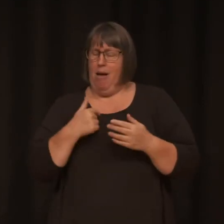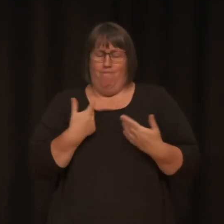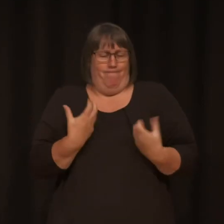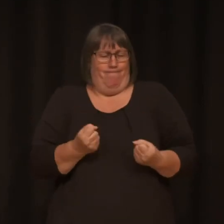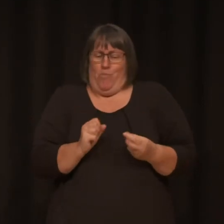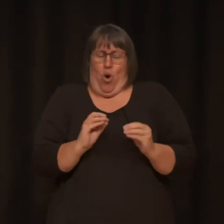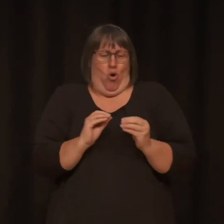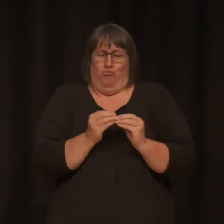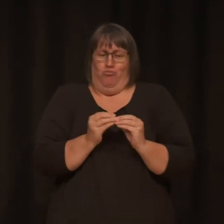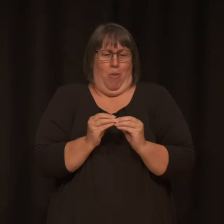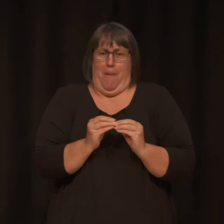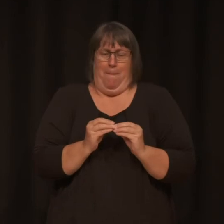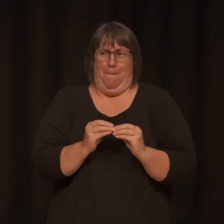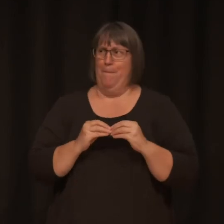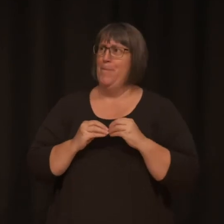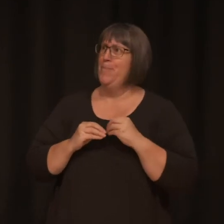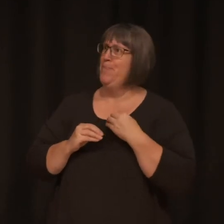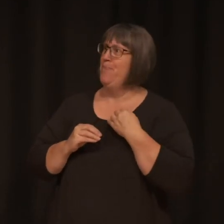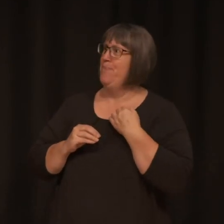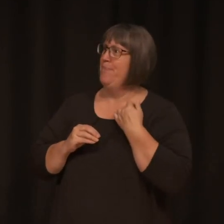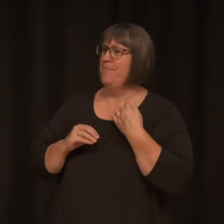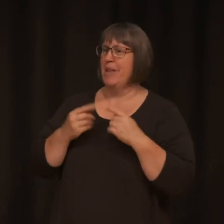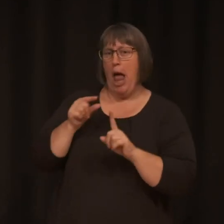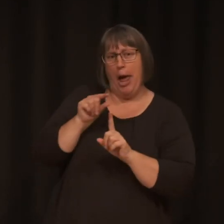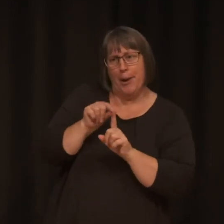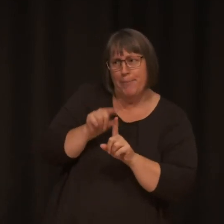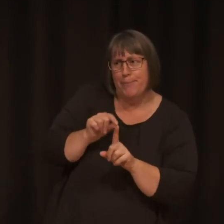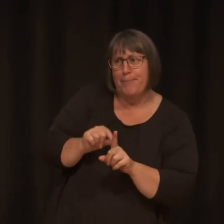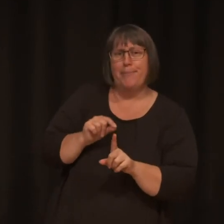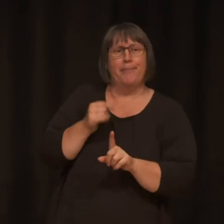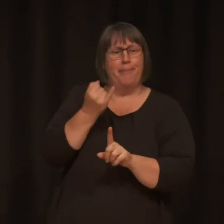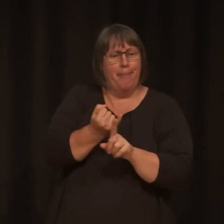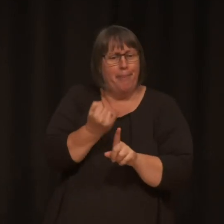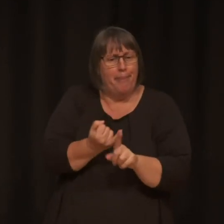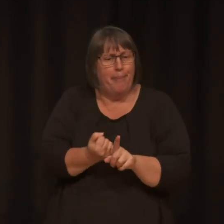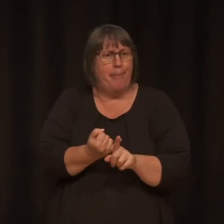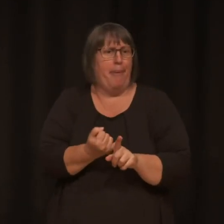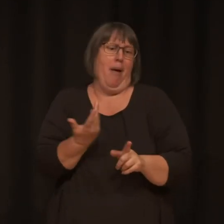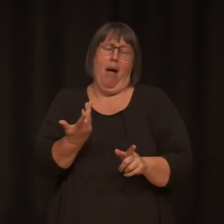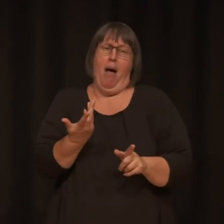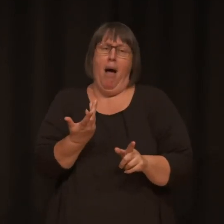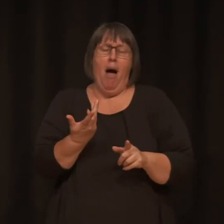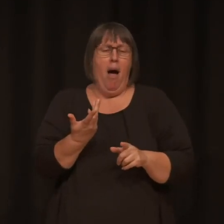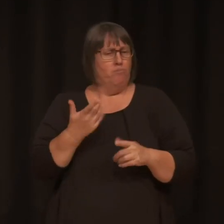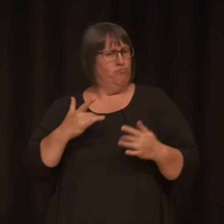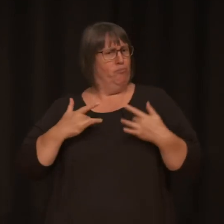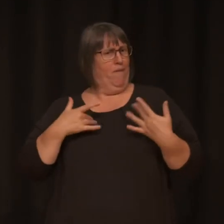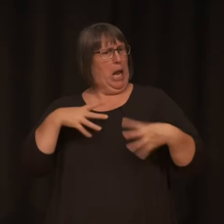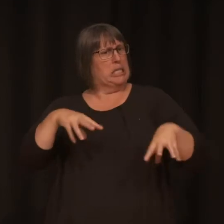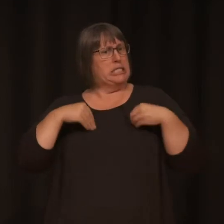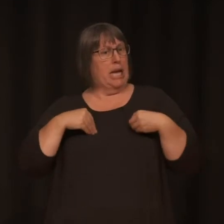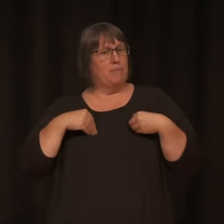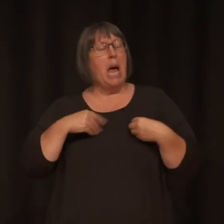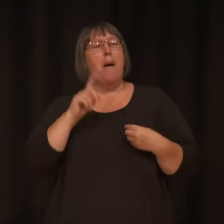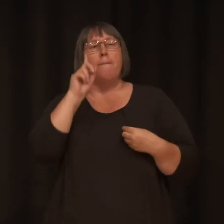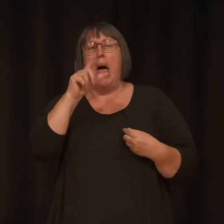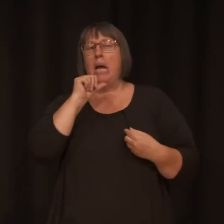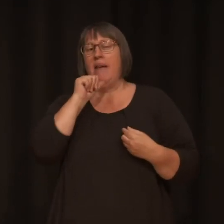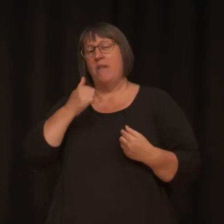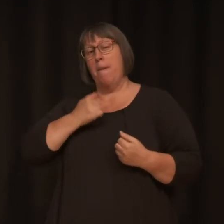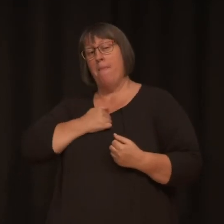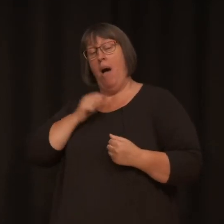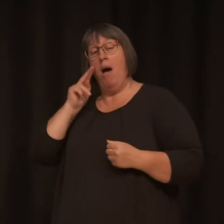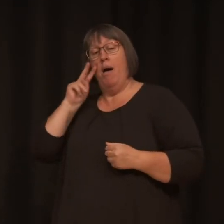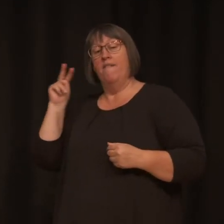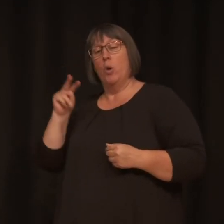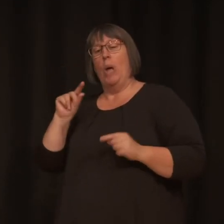issue with, critique and criticism. I will, of course, push back if I take a different view